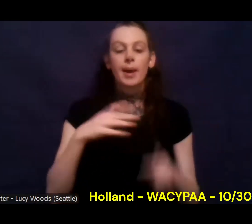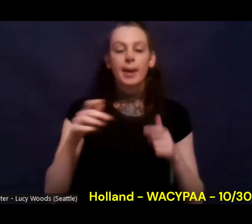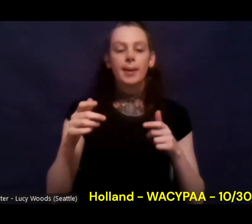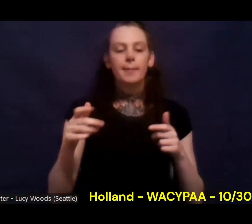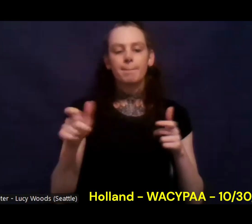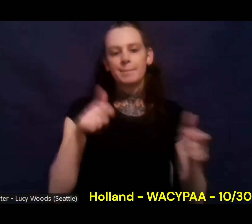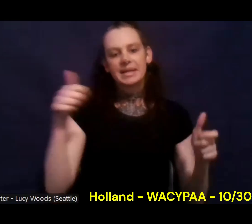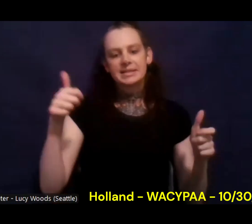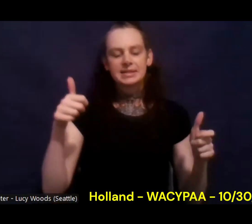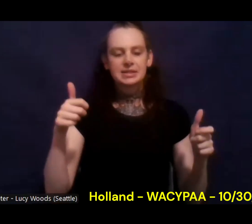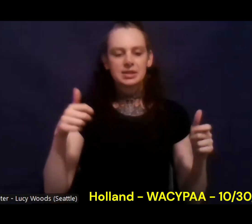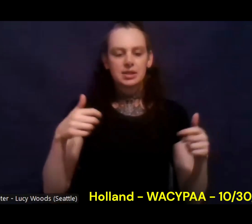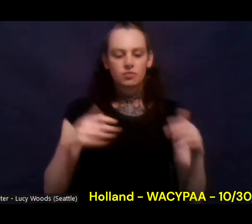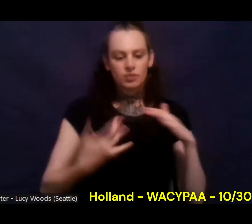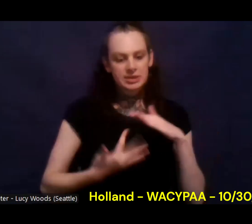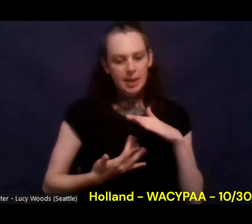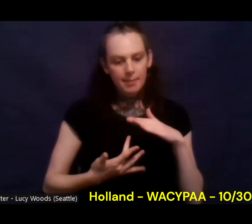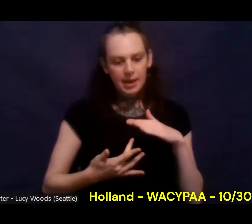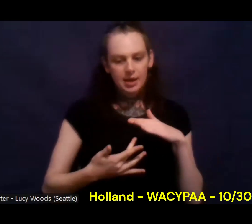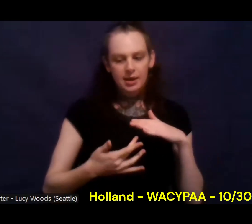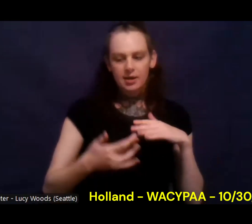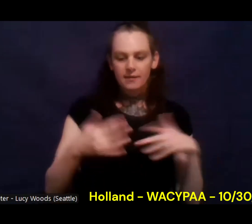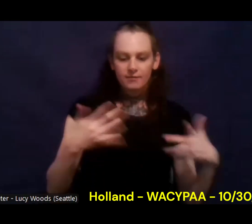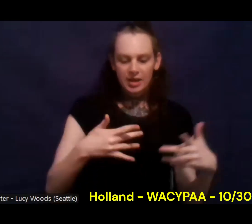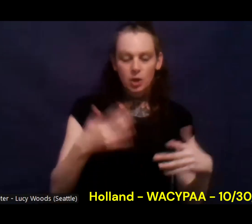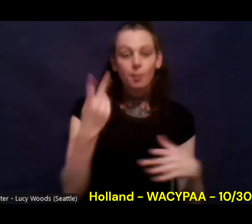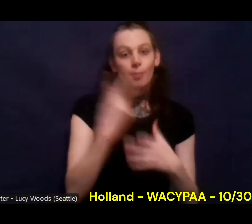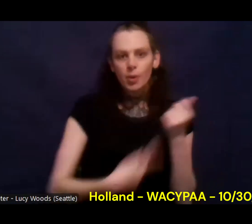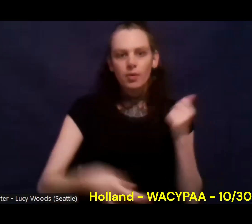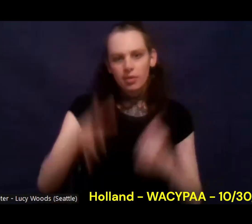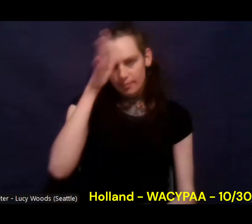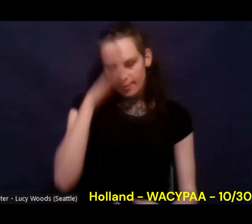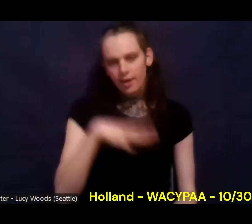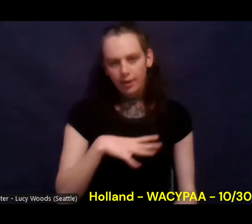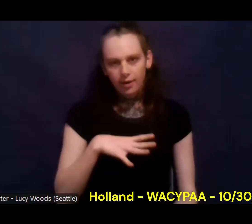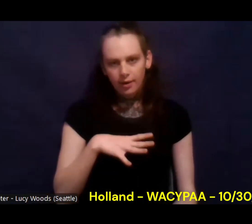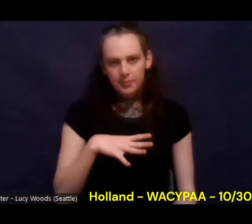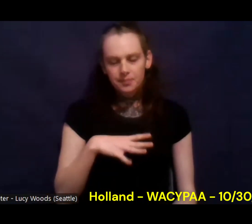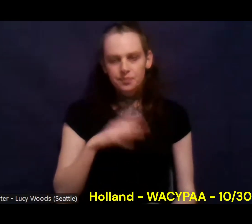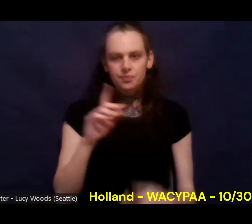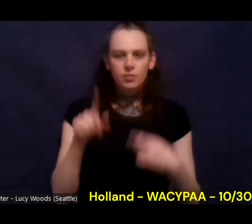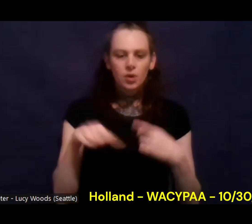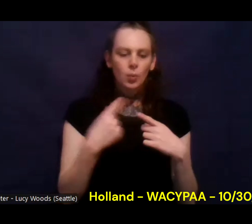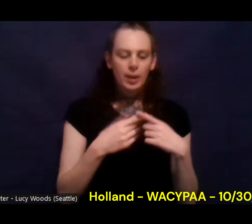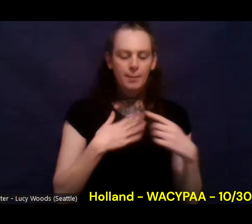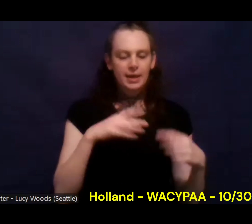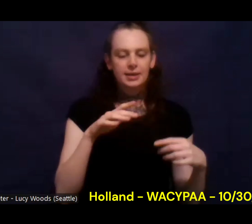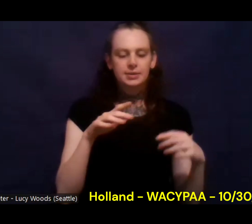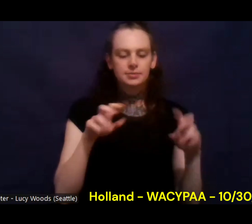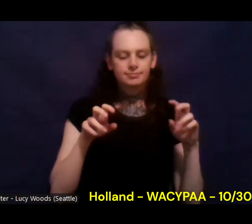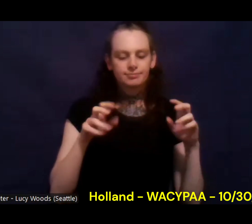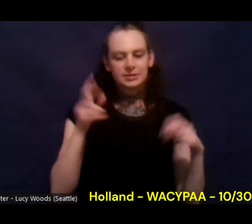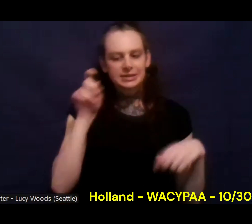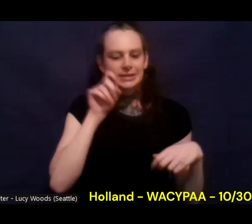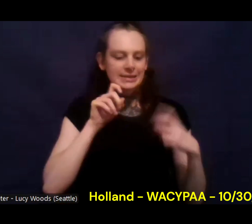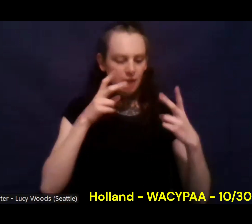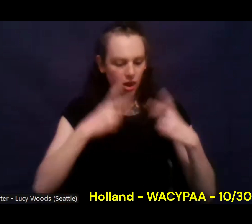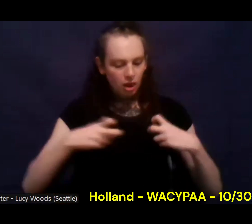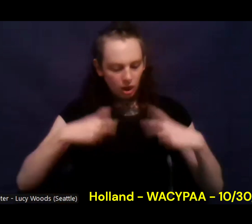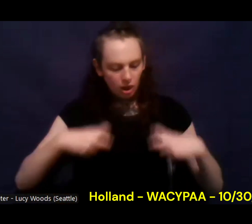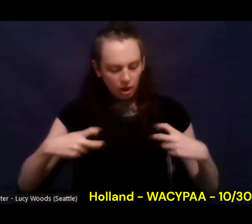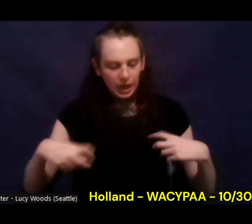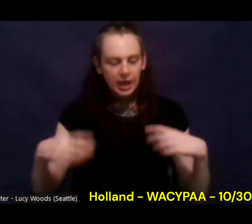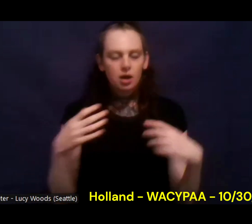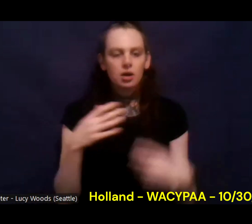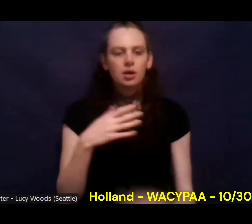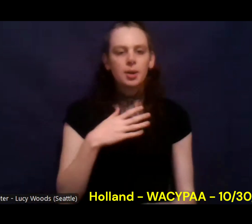and then my biggest fear was also men. So when we got to my sex inventory part of it, how did my resentment